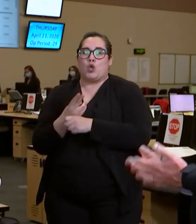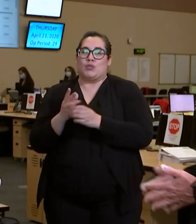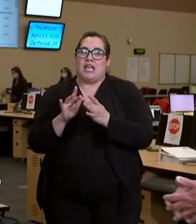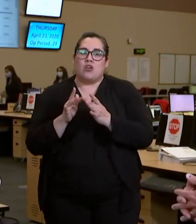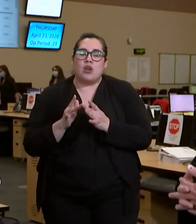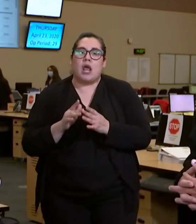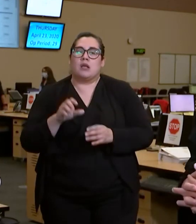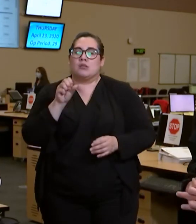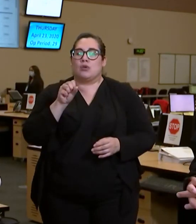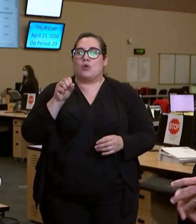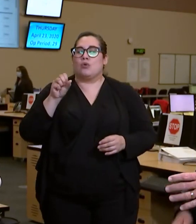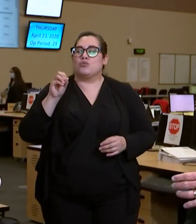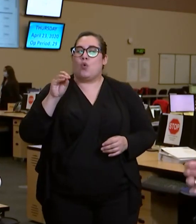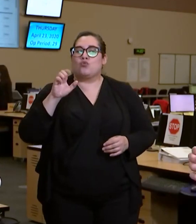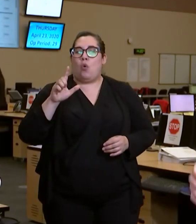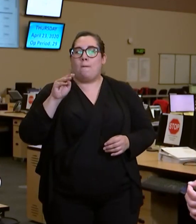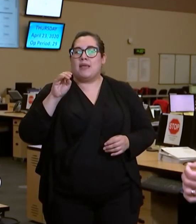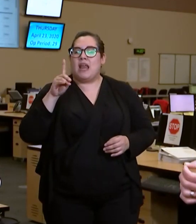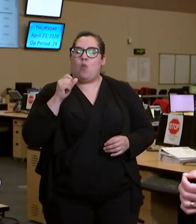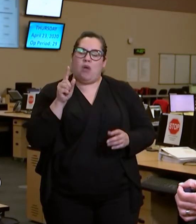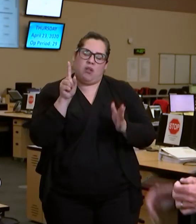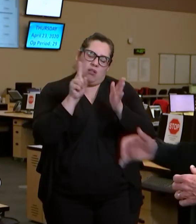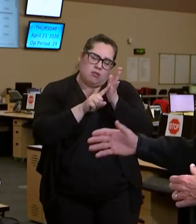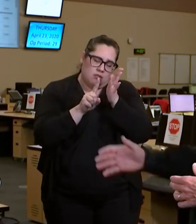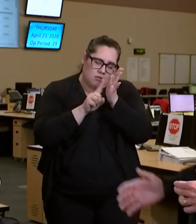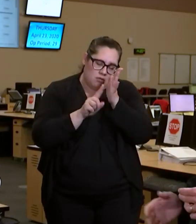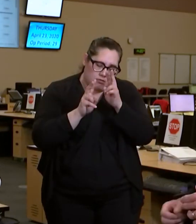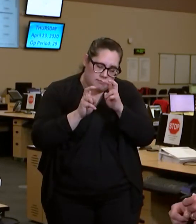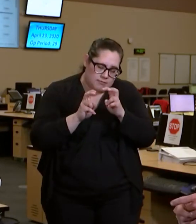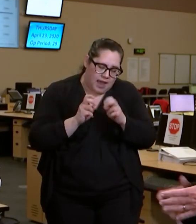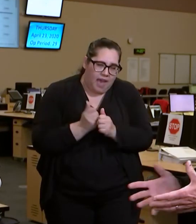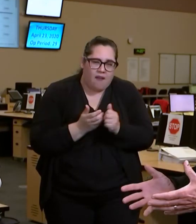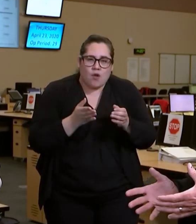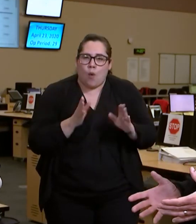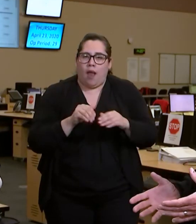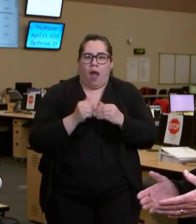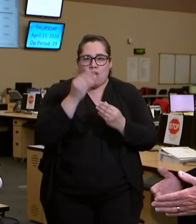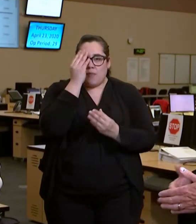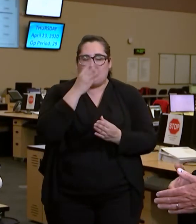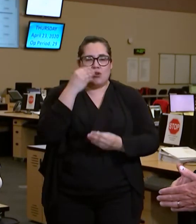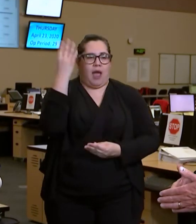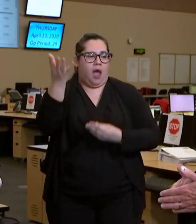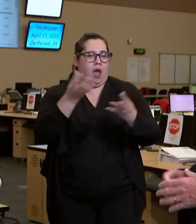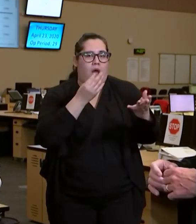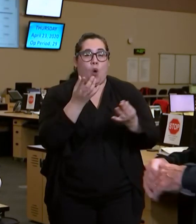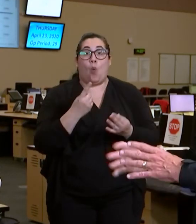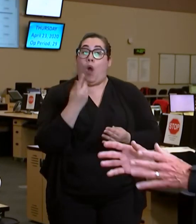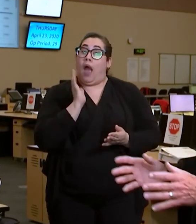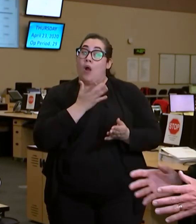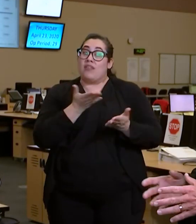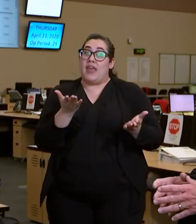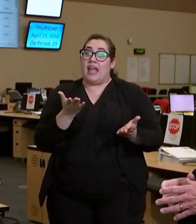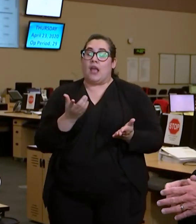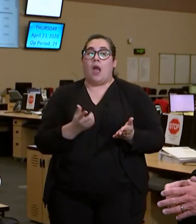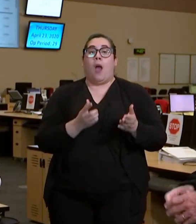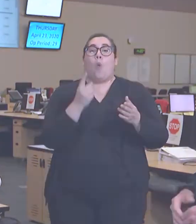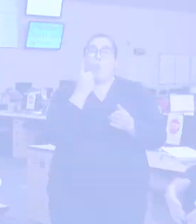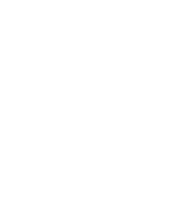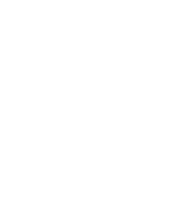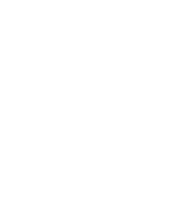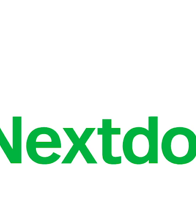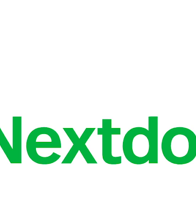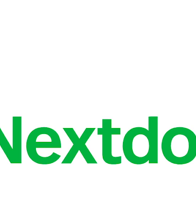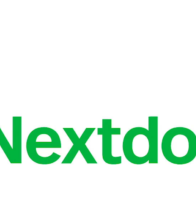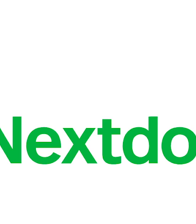internet, social media. I mean, we're looking at every way to get the information out. Our thing is we have one message, but many messengers.